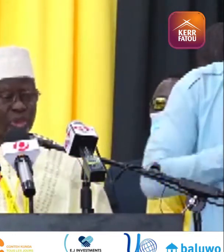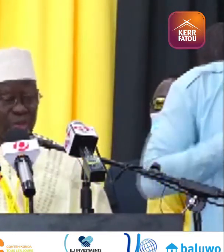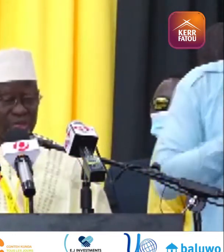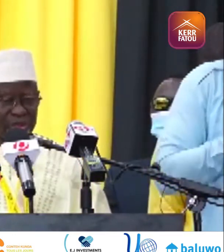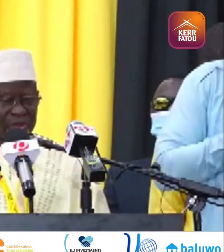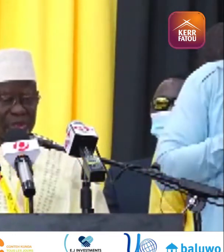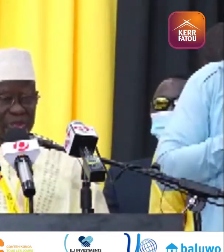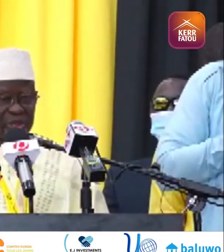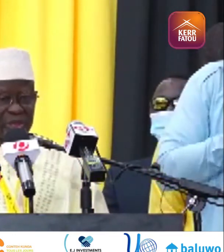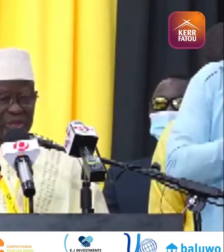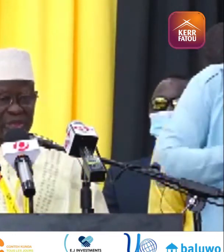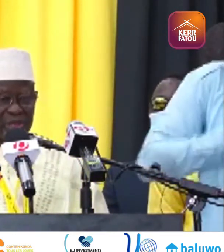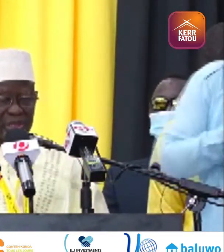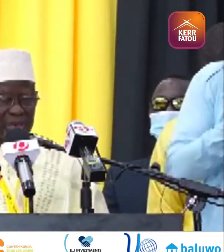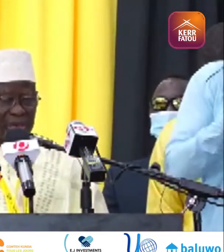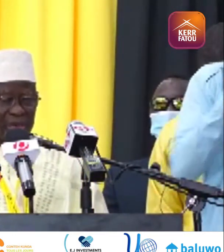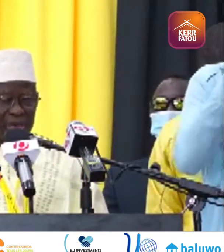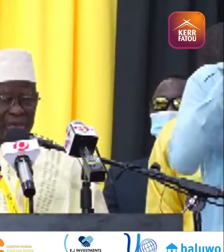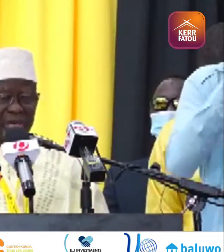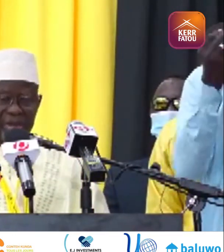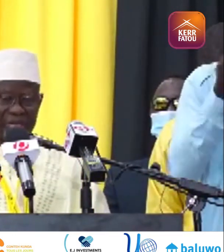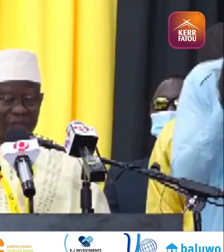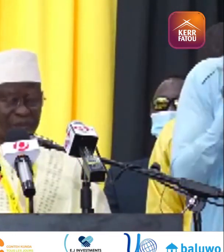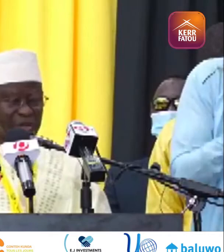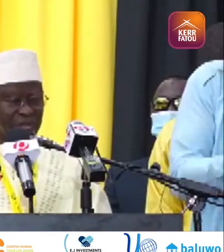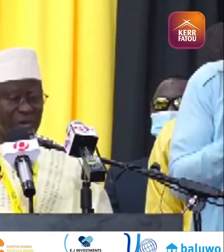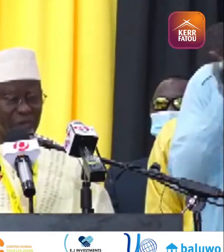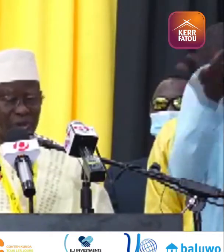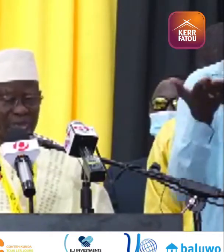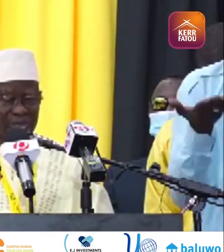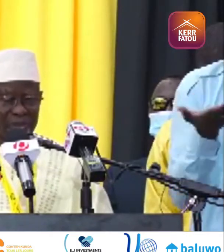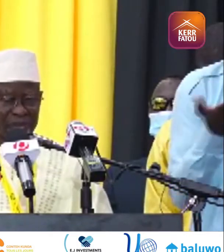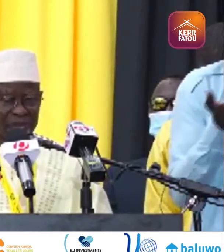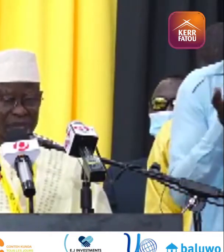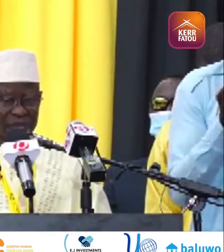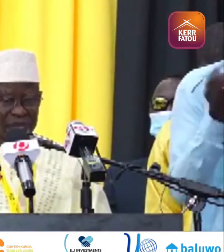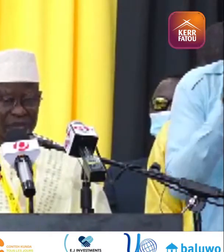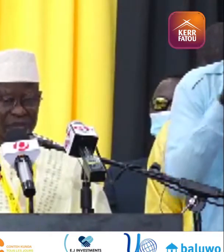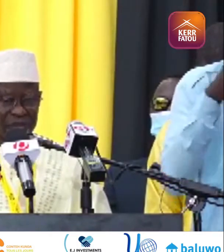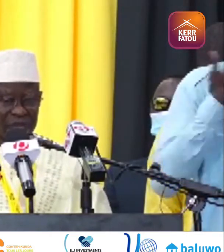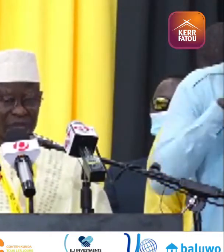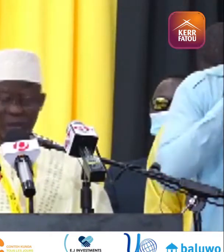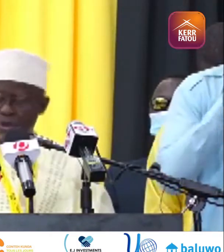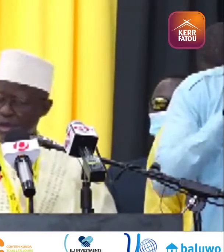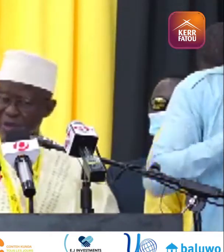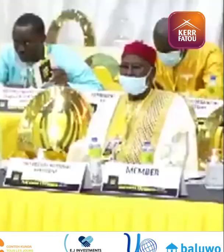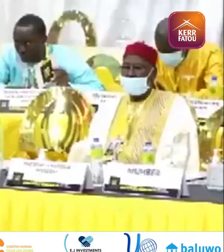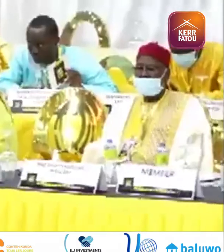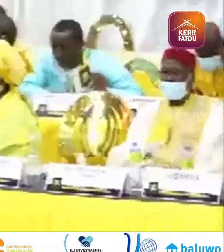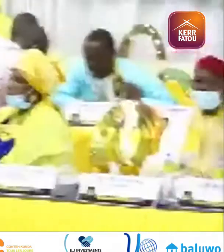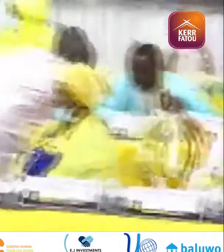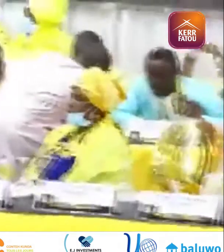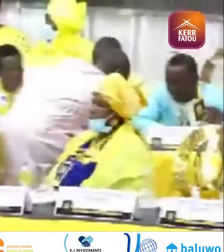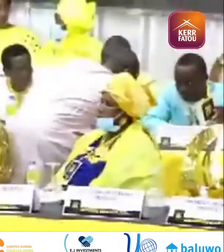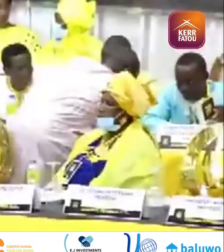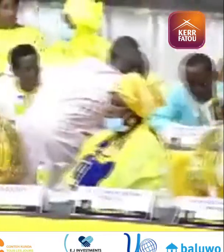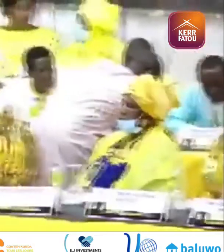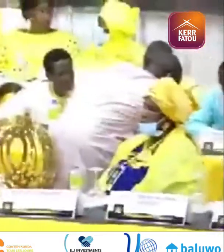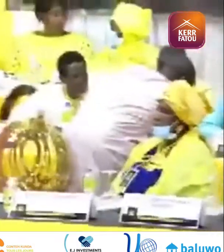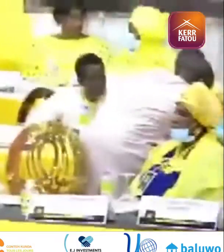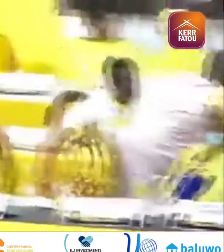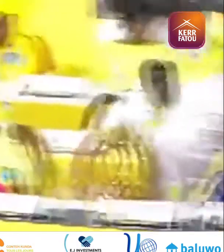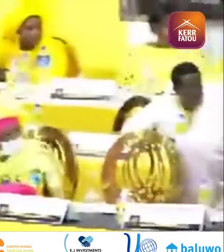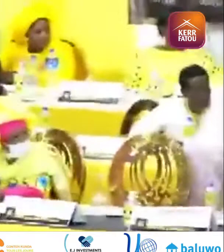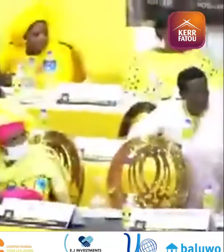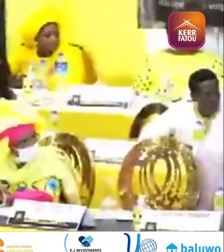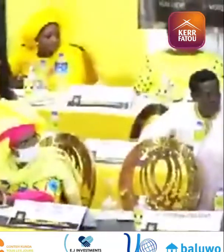help assuage the negative impacts of the flooding. And we crossed over to